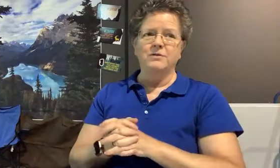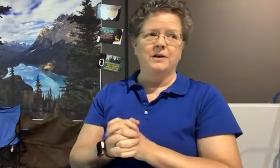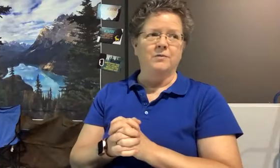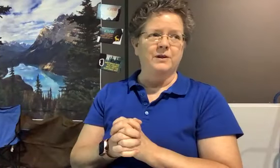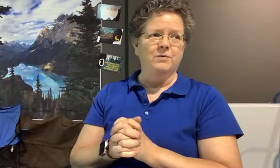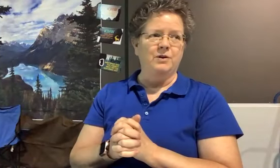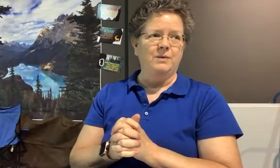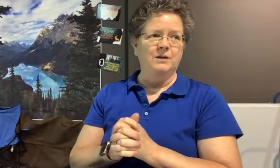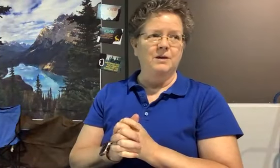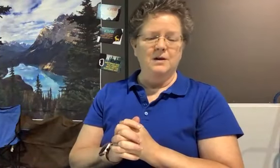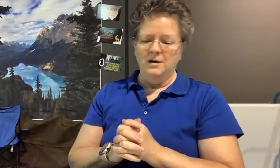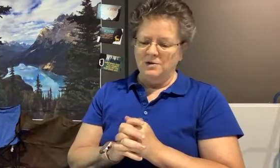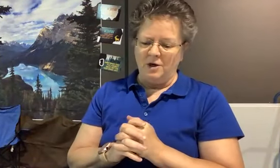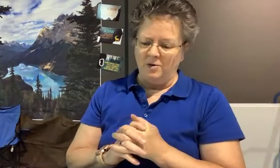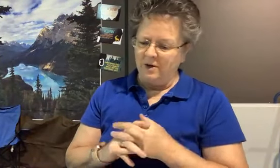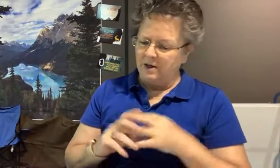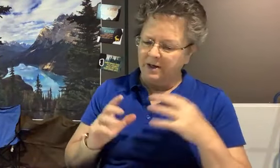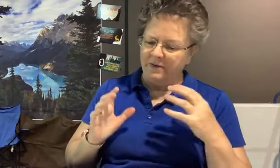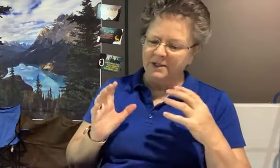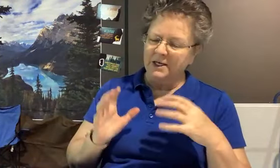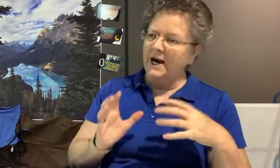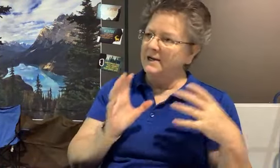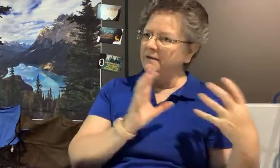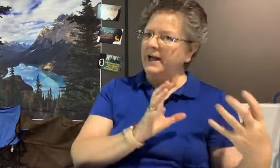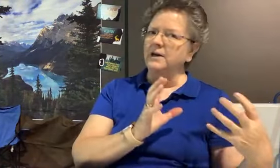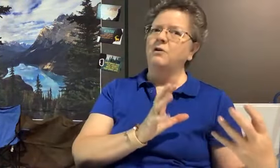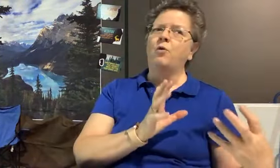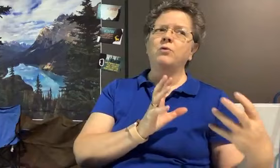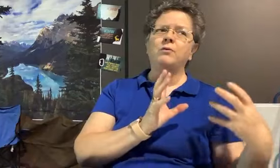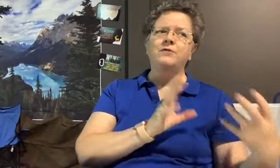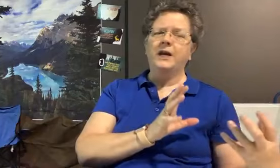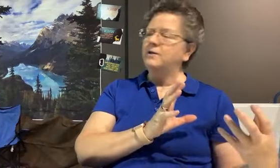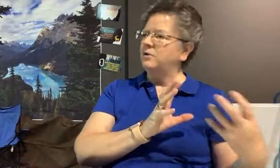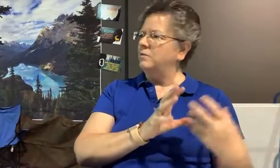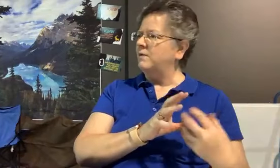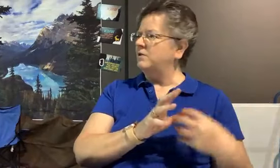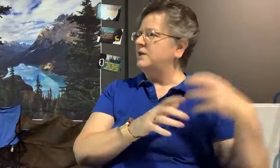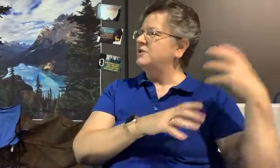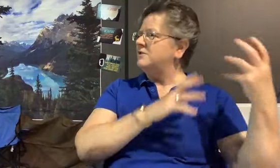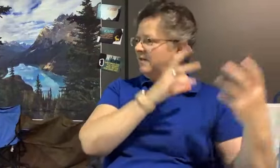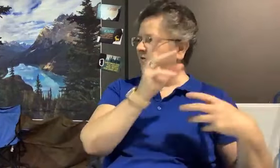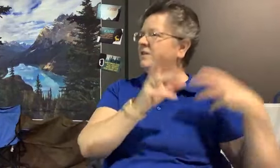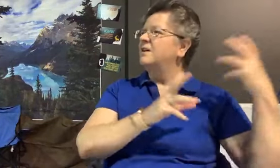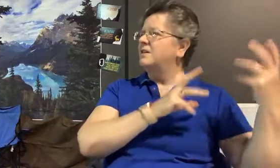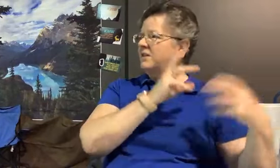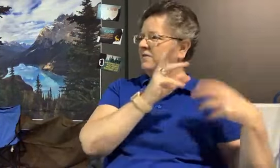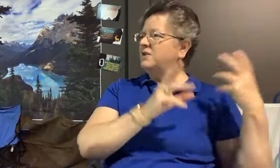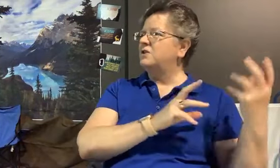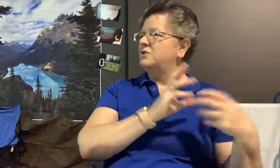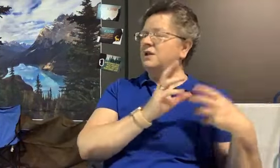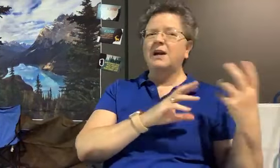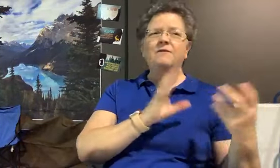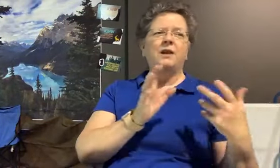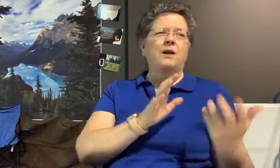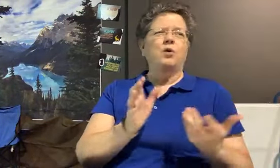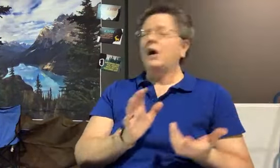understand what they really mean. So it's kind of like on the order of Daniel and Revelation, the visions. And I feel like we're not